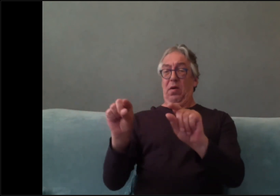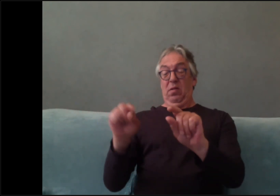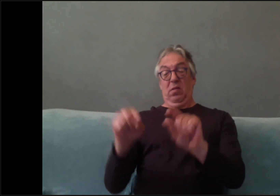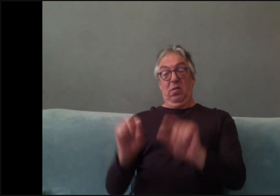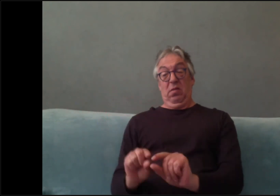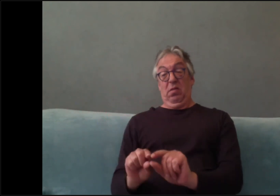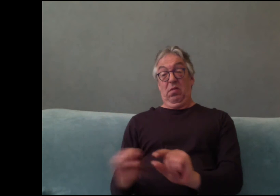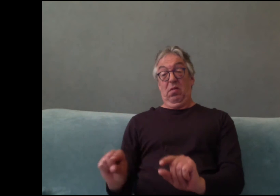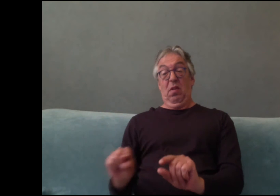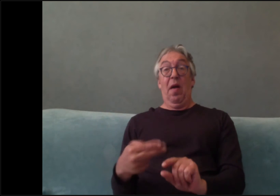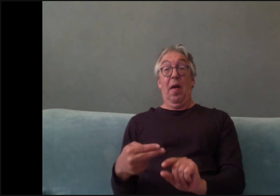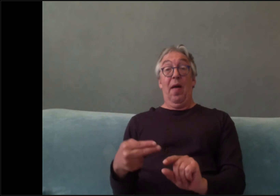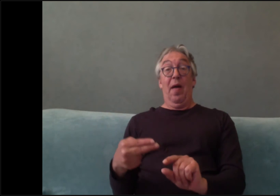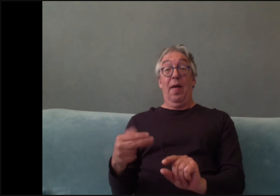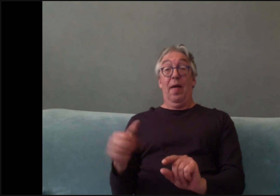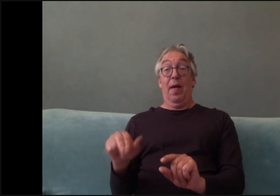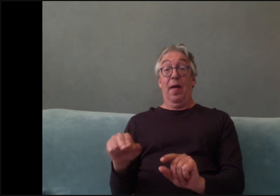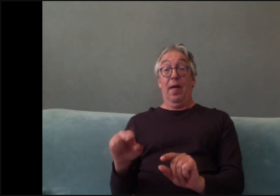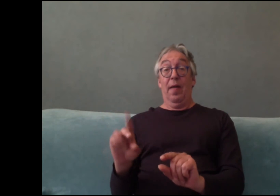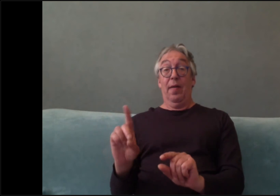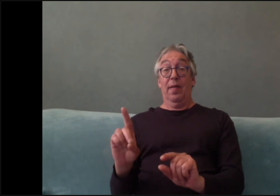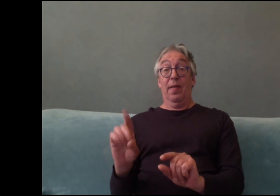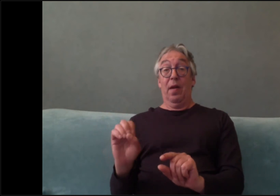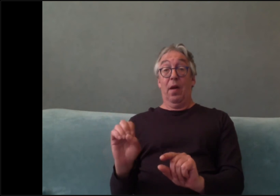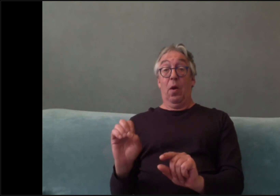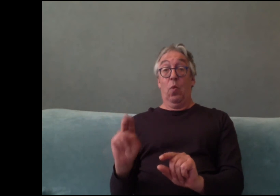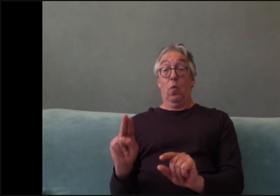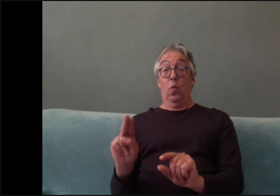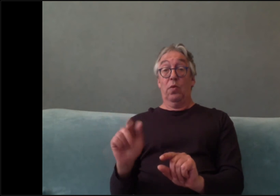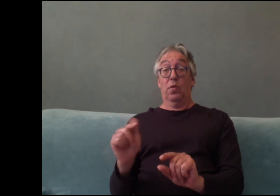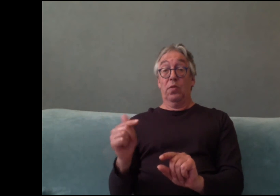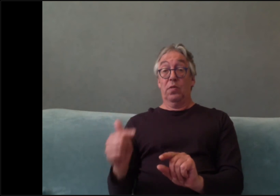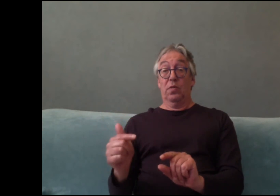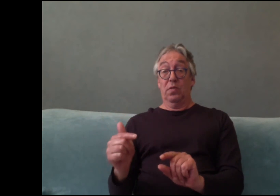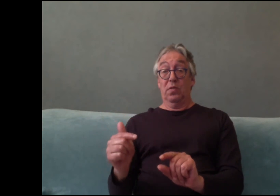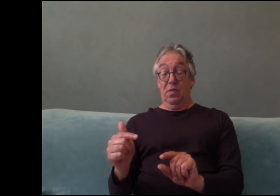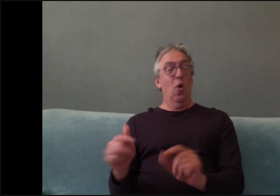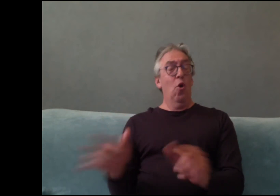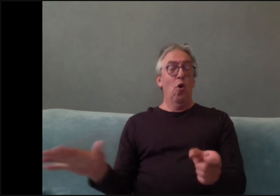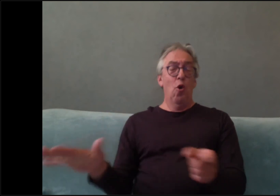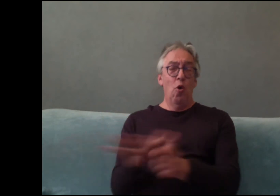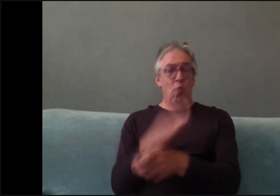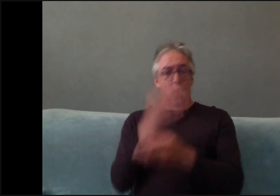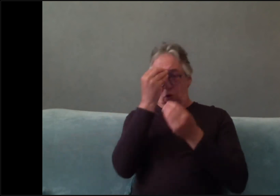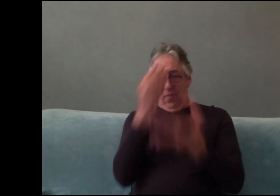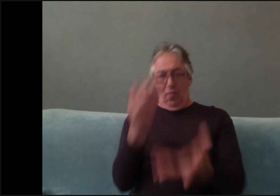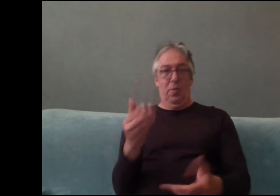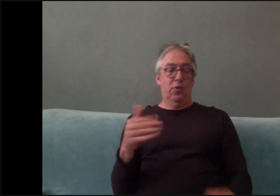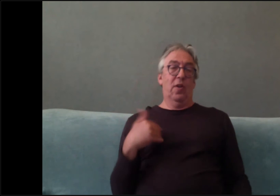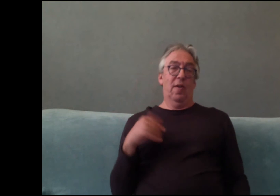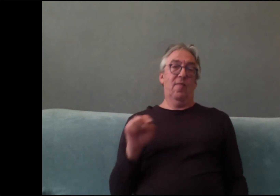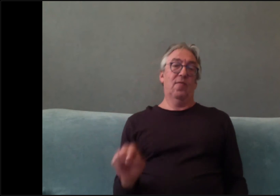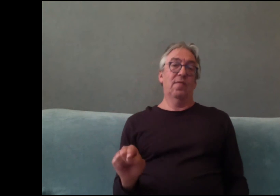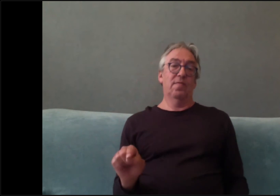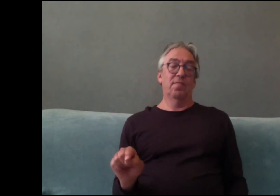includes alt text to fully describe all of the information. So there you can find information specifically on your country.